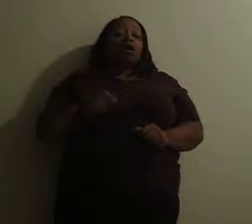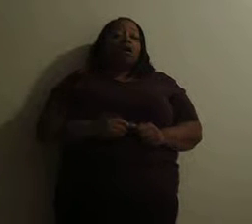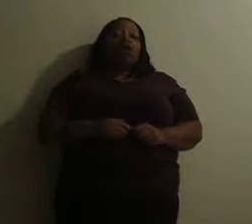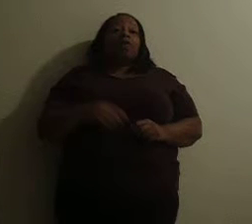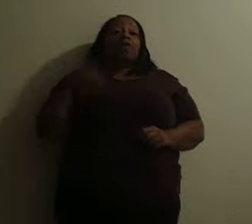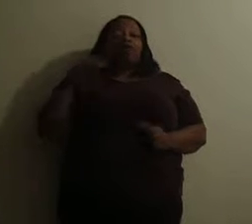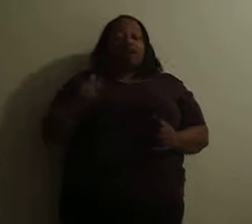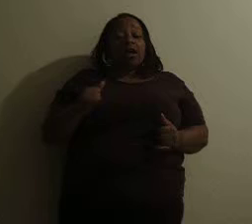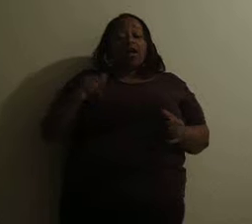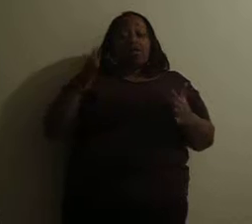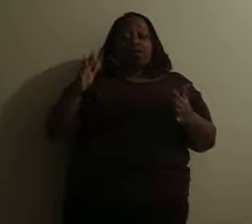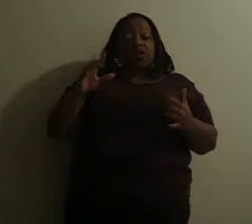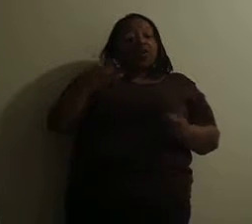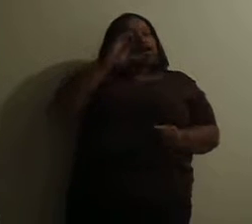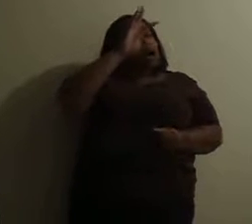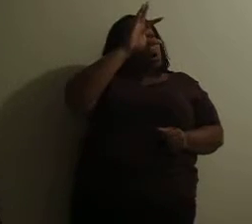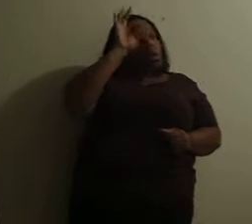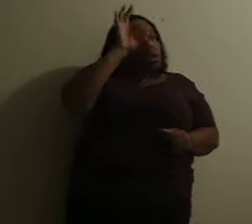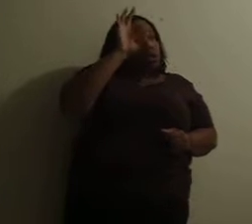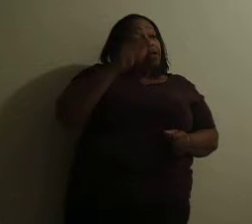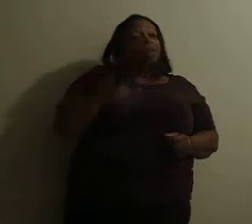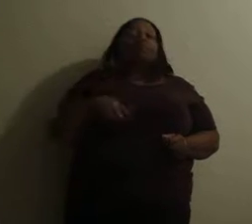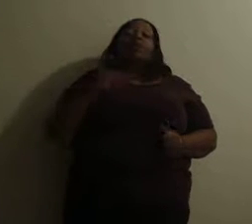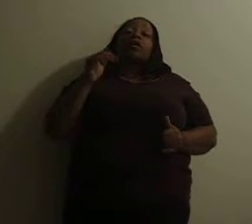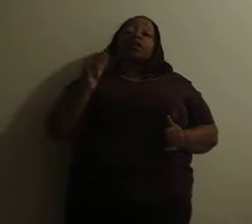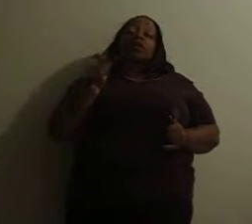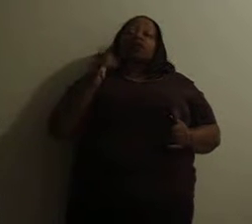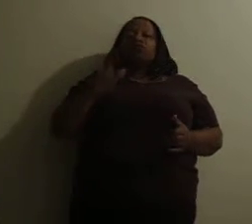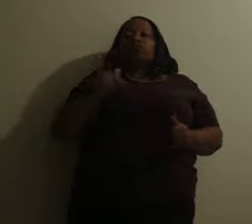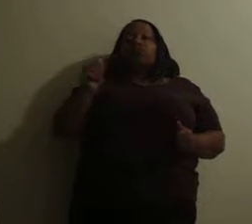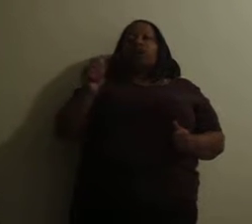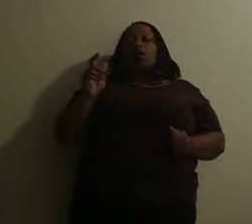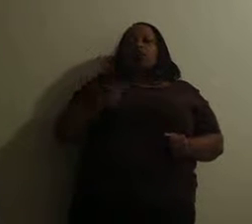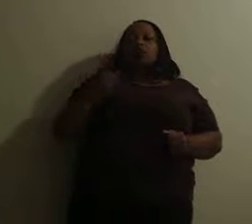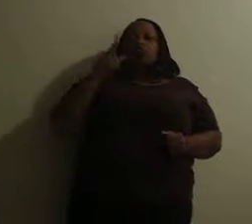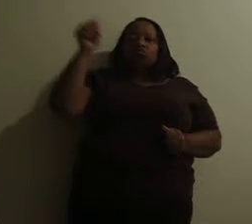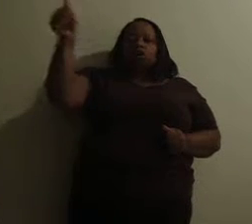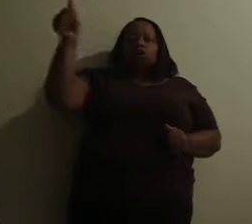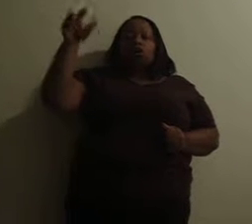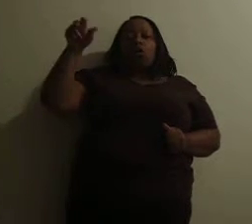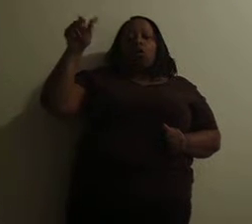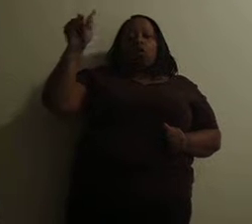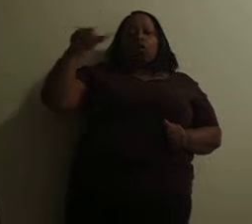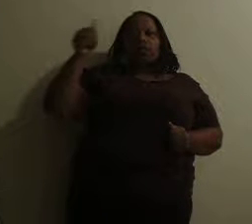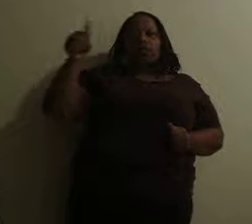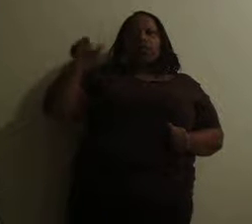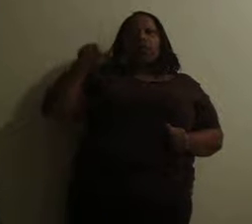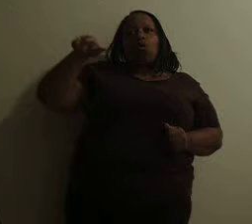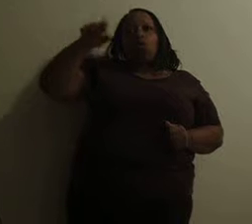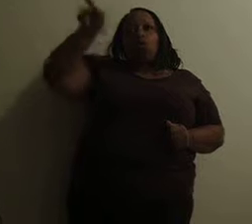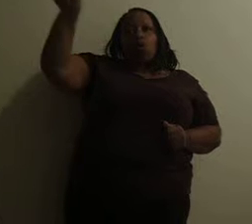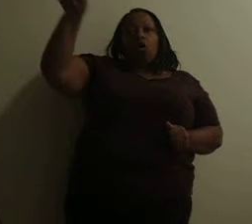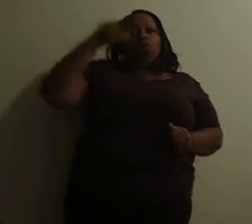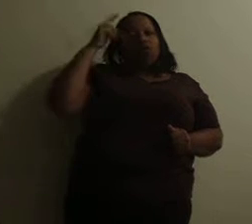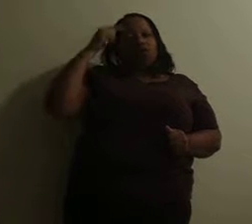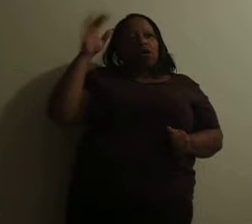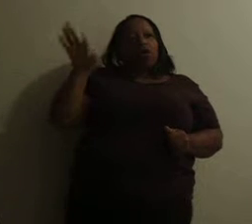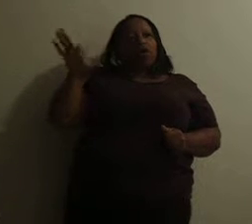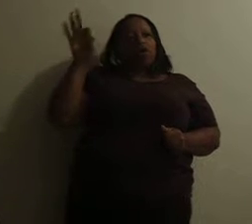off and start their own research project. And you can really arrange this however you'd like. I usually have students practice the skills that